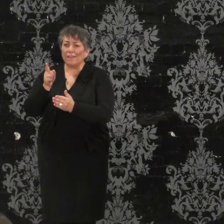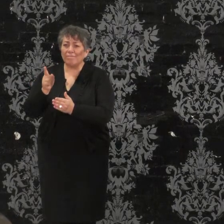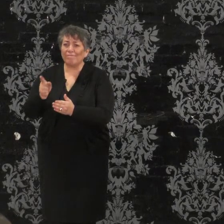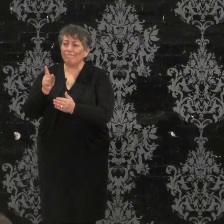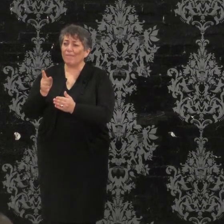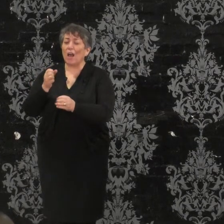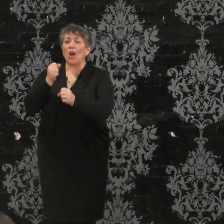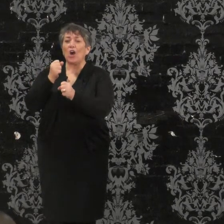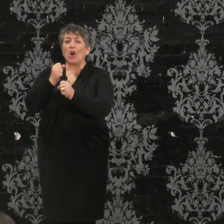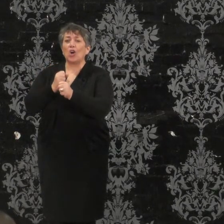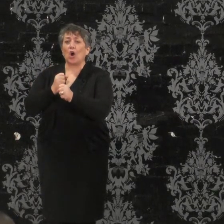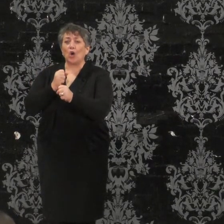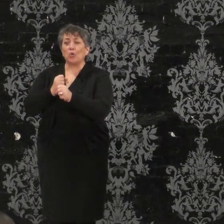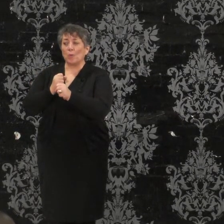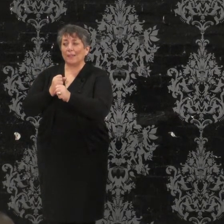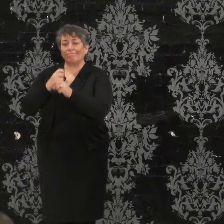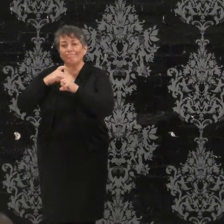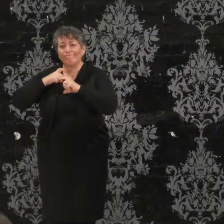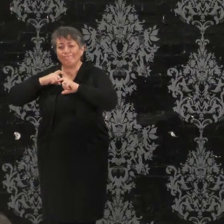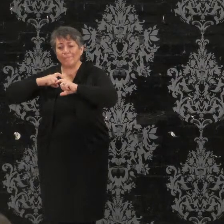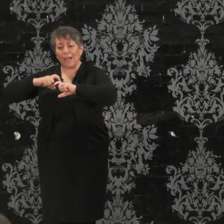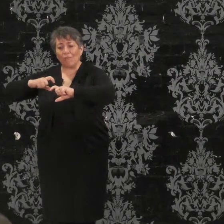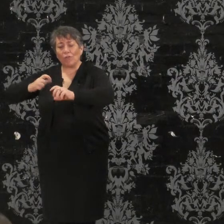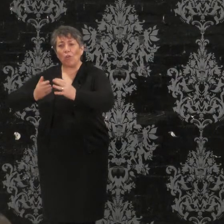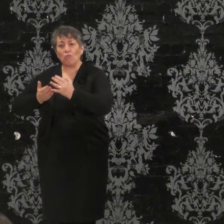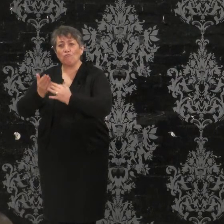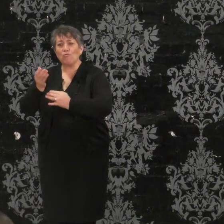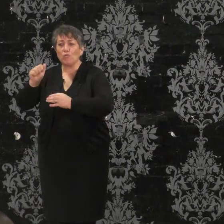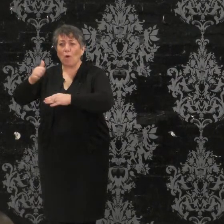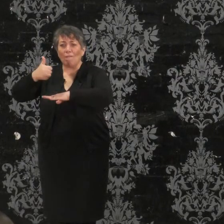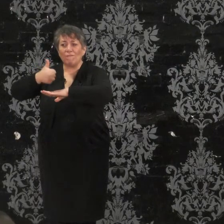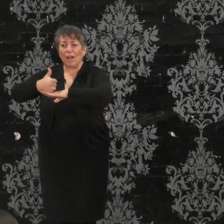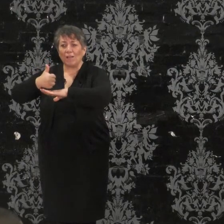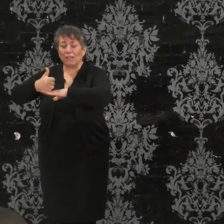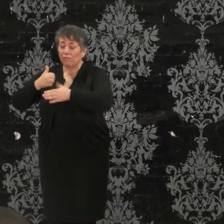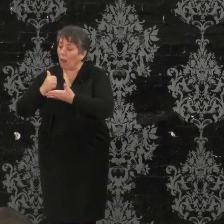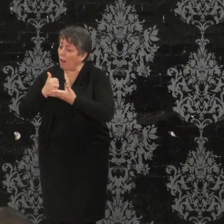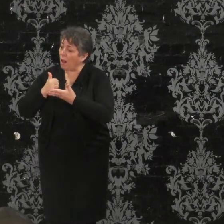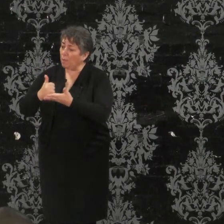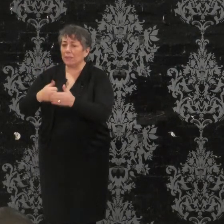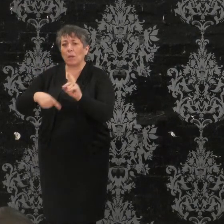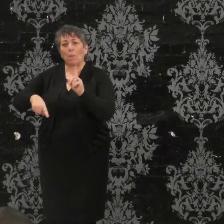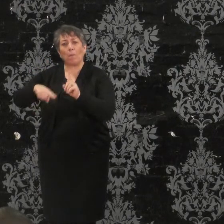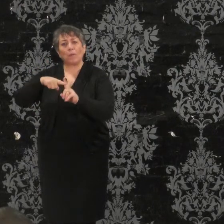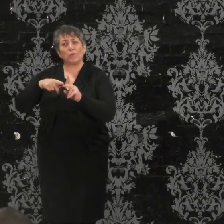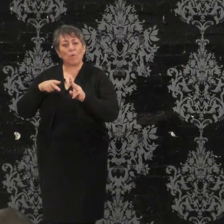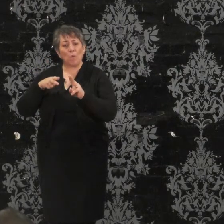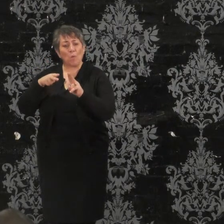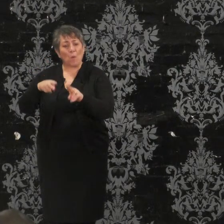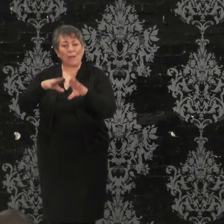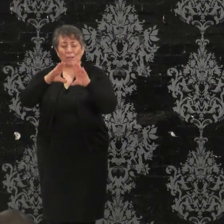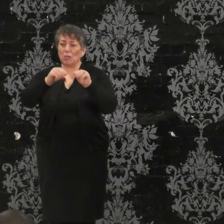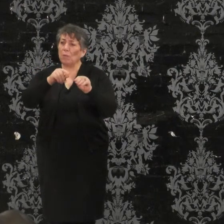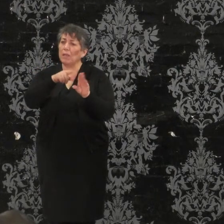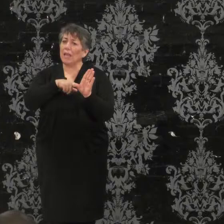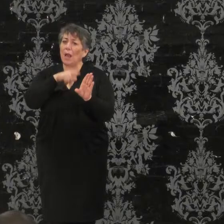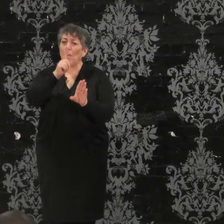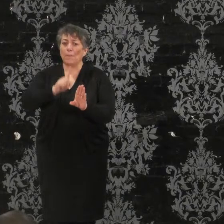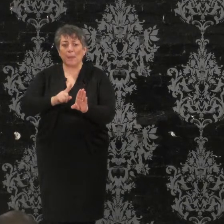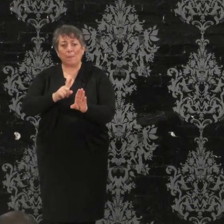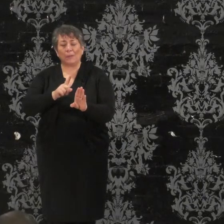Godwin Lawson Foundation is a positive one, helping to keep young people safe in our